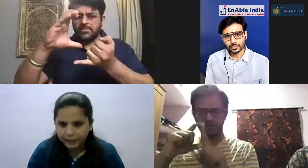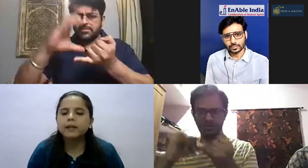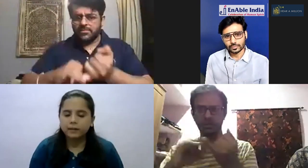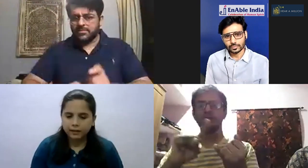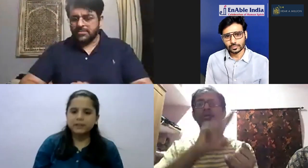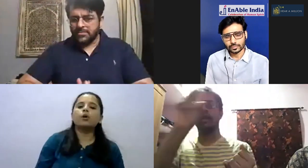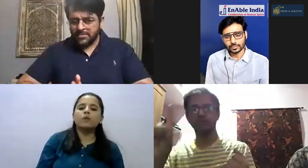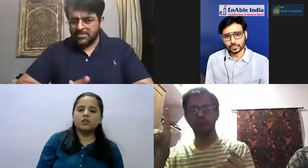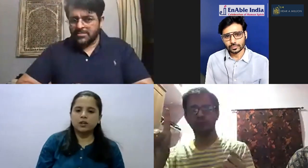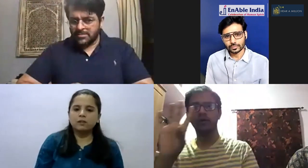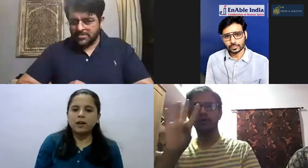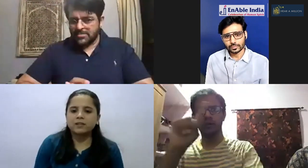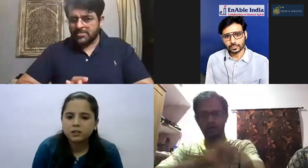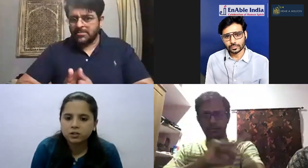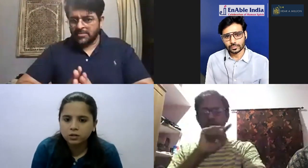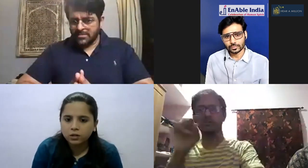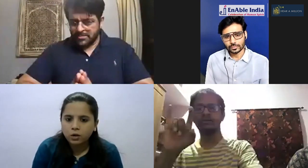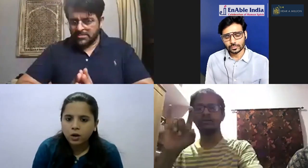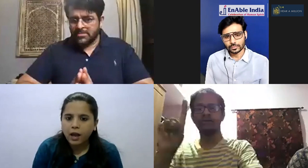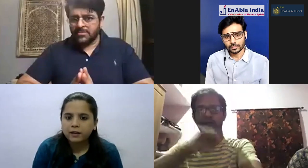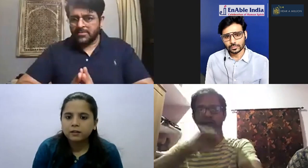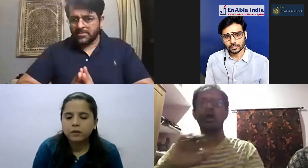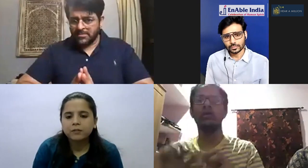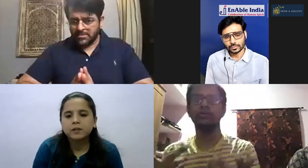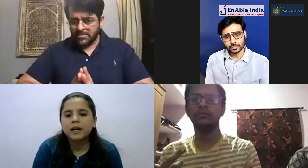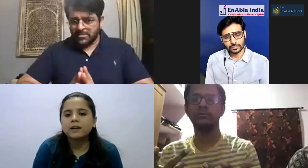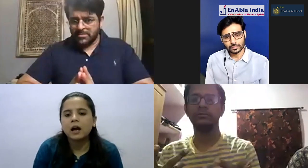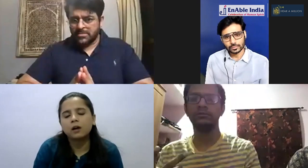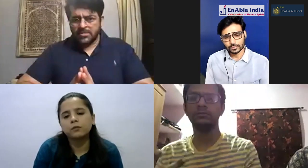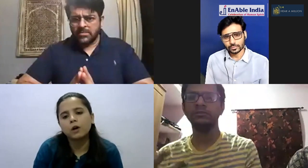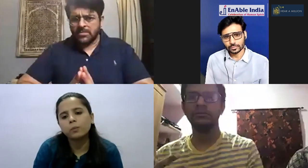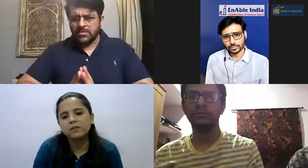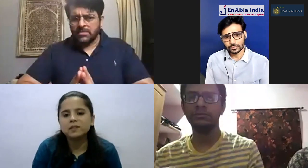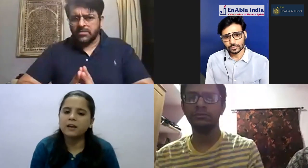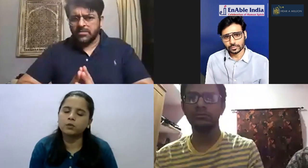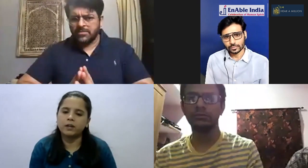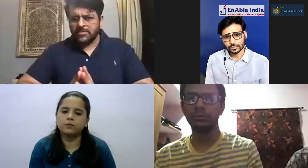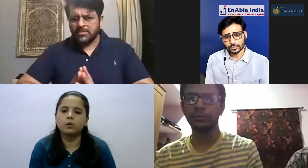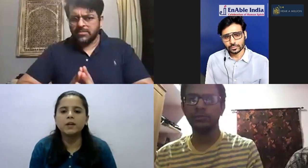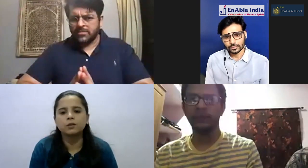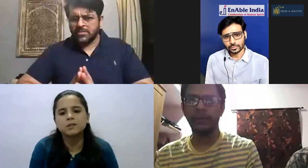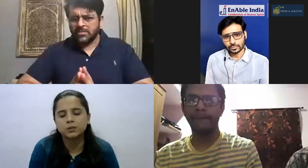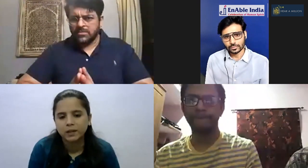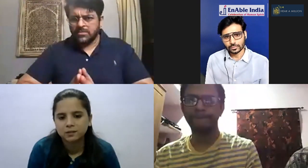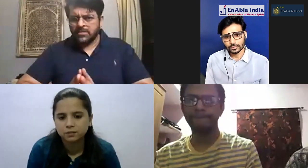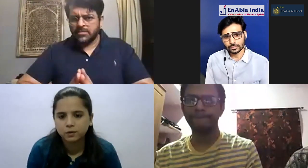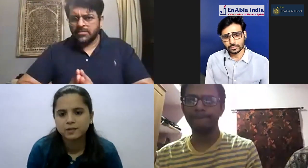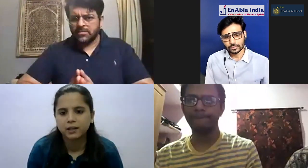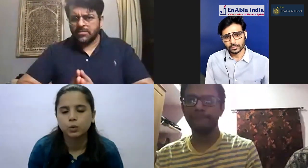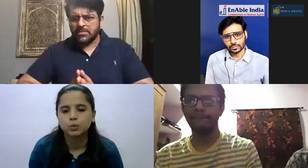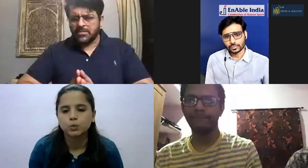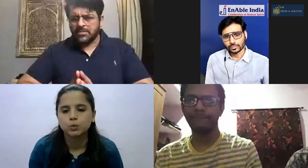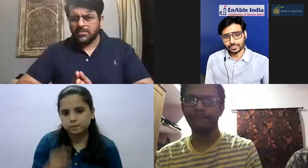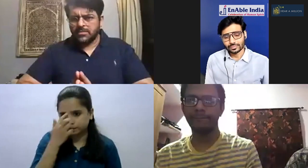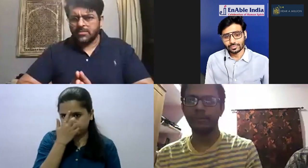I can get the Covishield vaccination, and after that, for how many weeks I have to wait? 4 weeks or 6 weeks for the